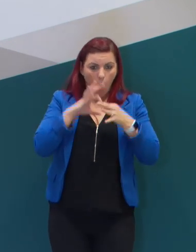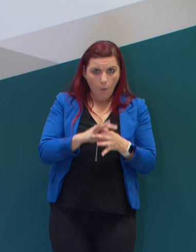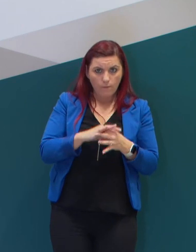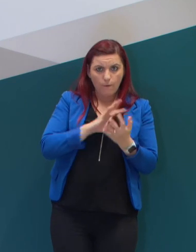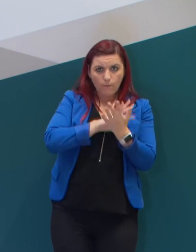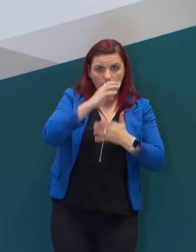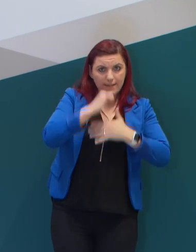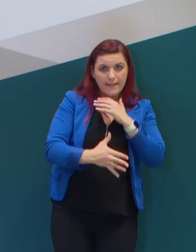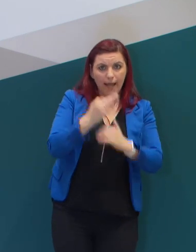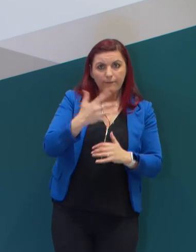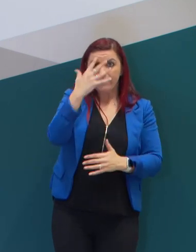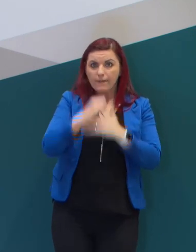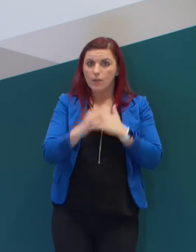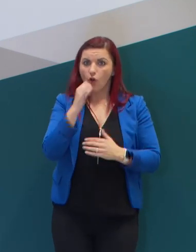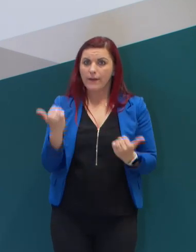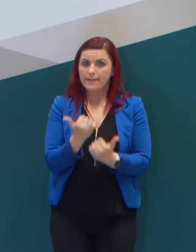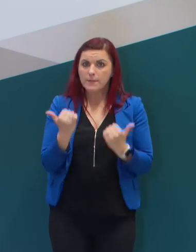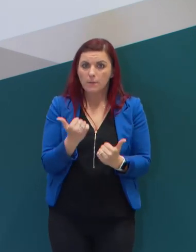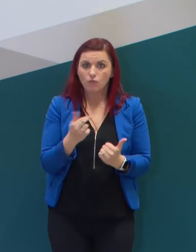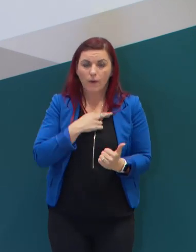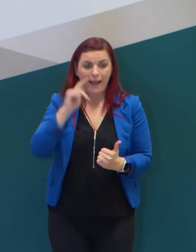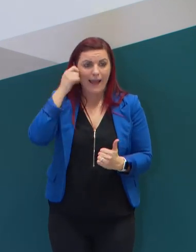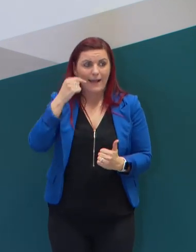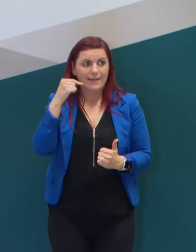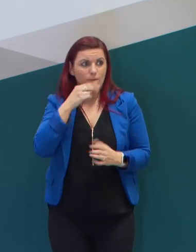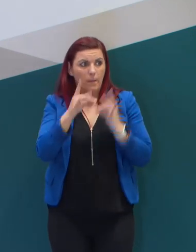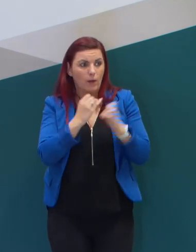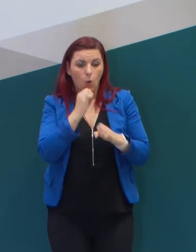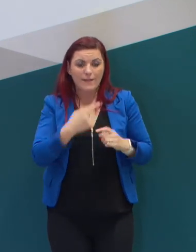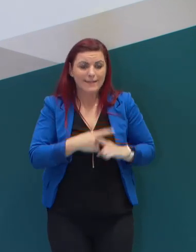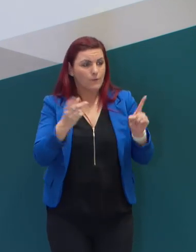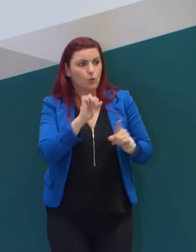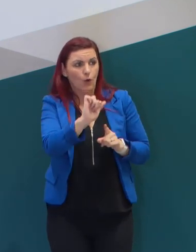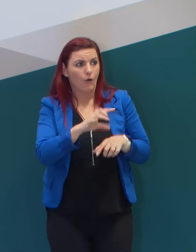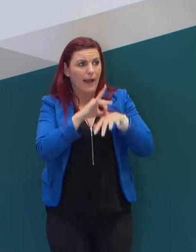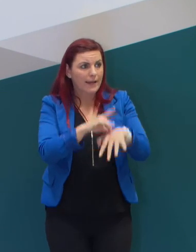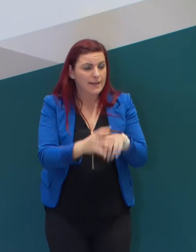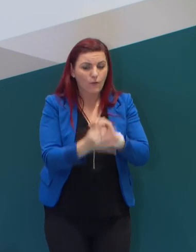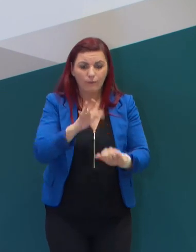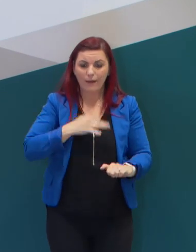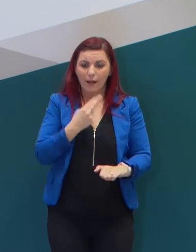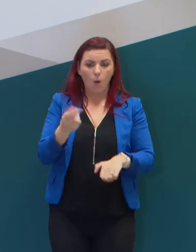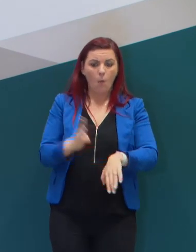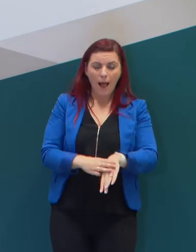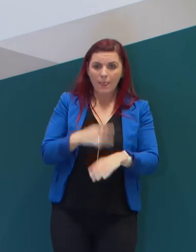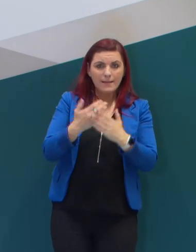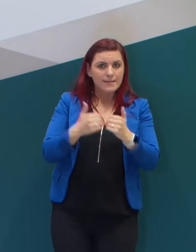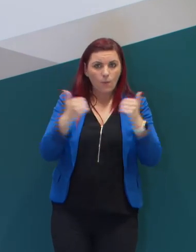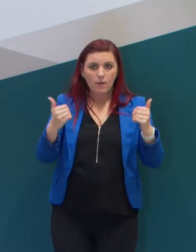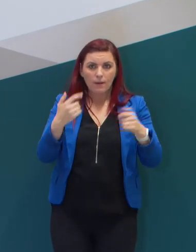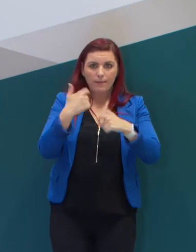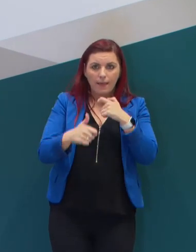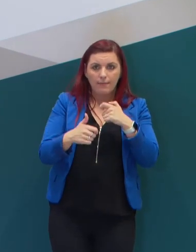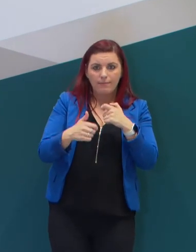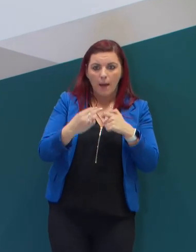days symptom-free. The test will make no difference to the course of your illness. If you're feeling unwell, that's a separate matter. That means you have to seek help either through